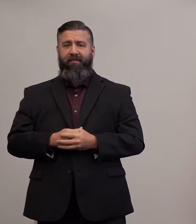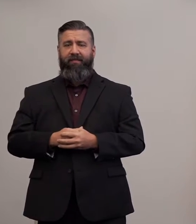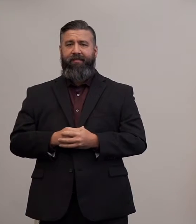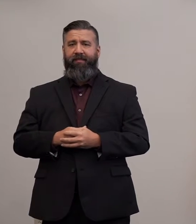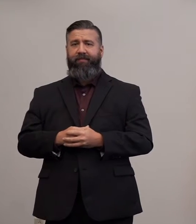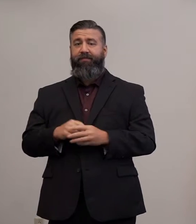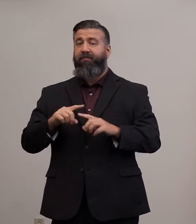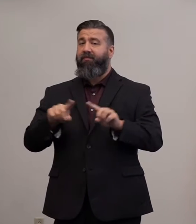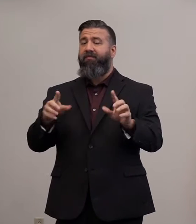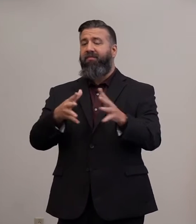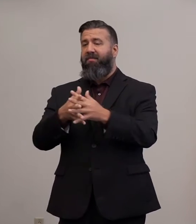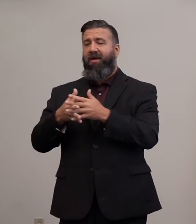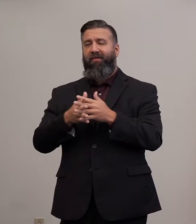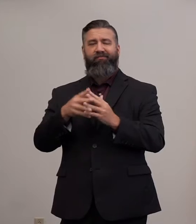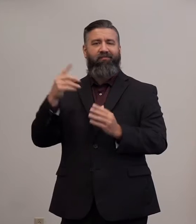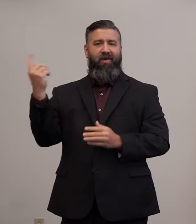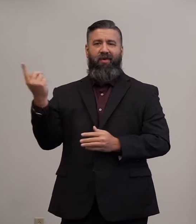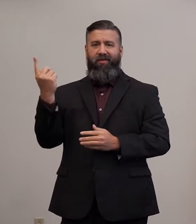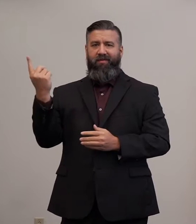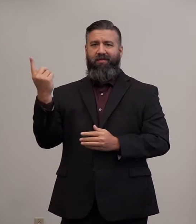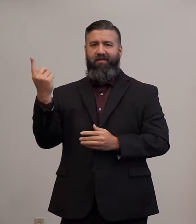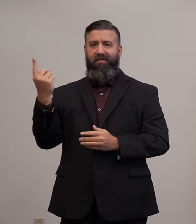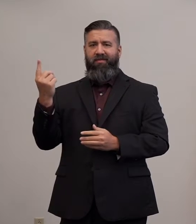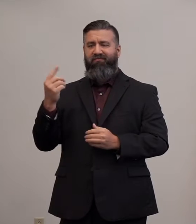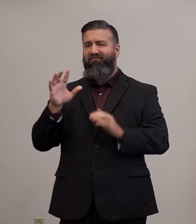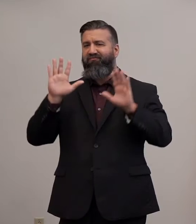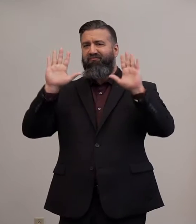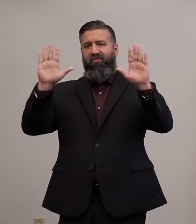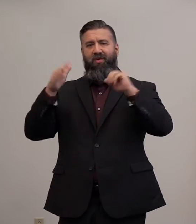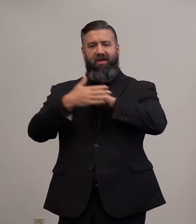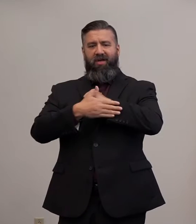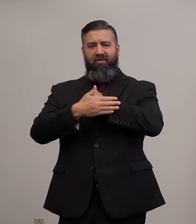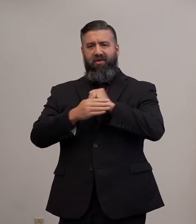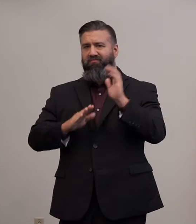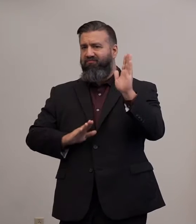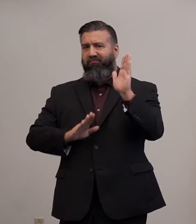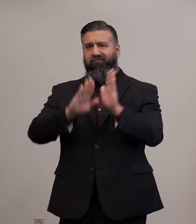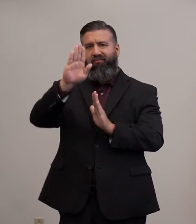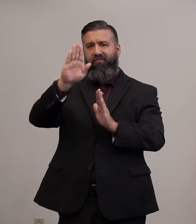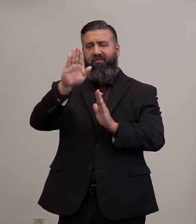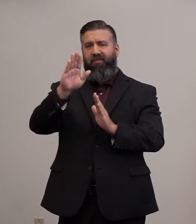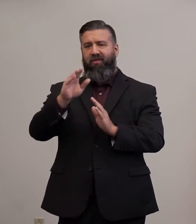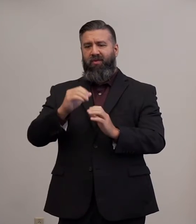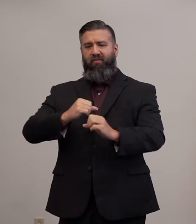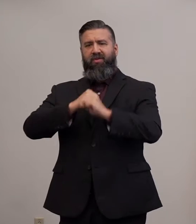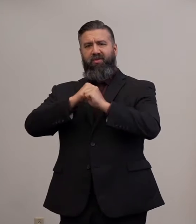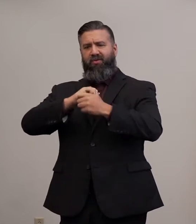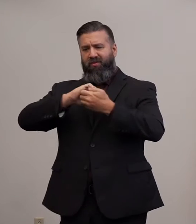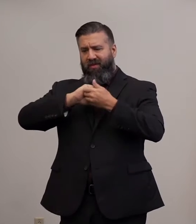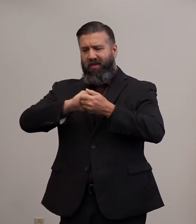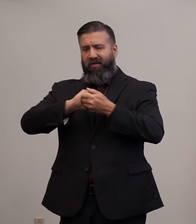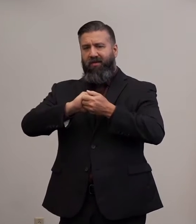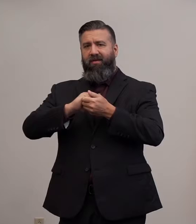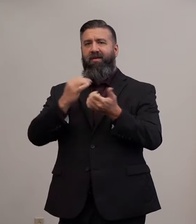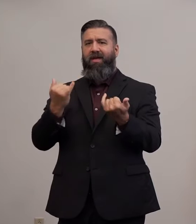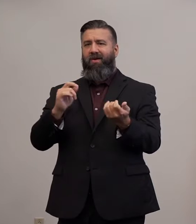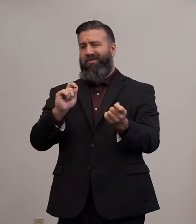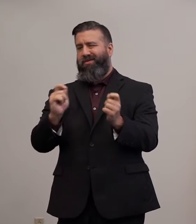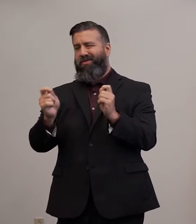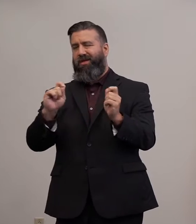But as America always does, this great country bounced back. We stood together, and we do things differently now to keep us